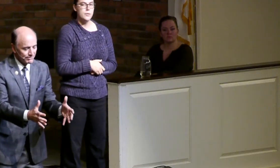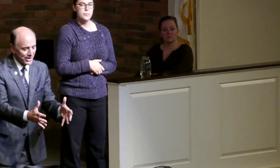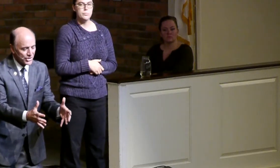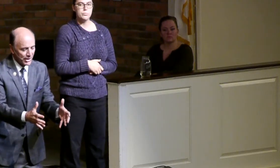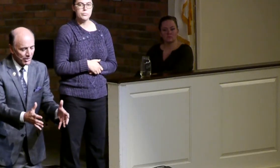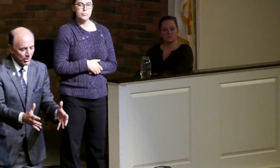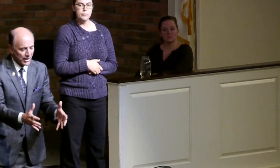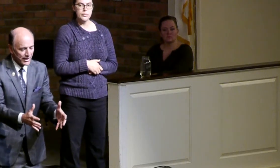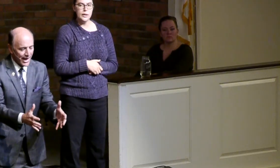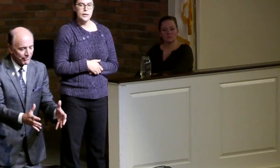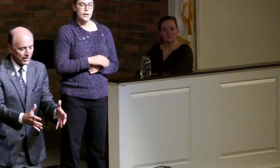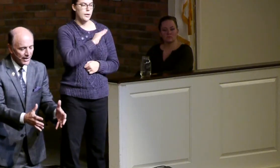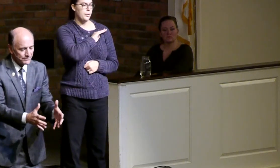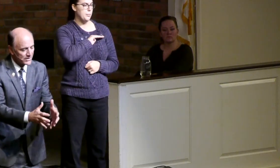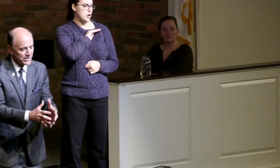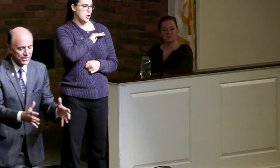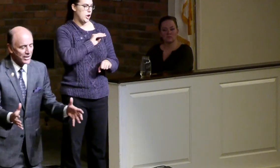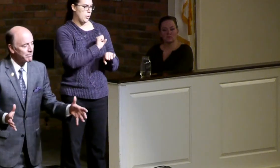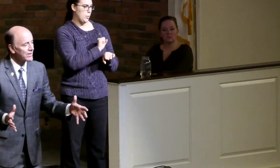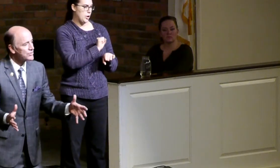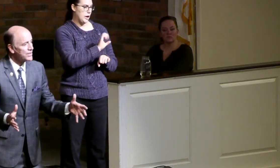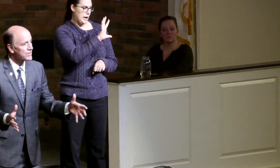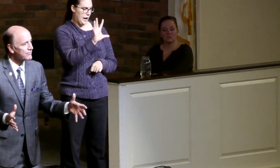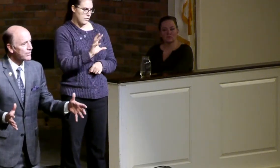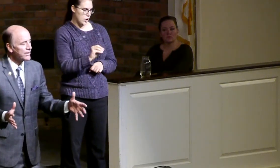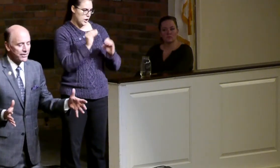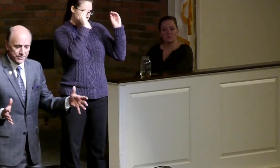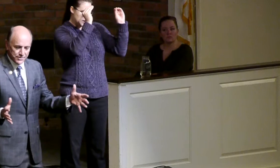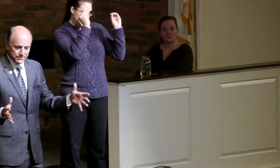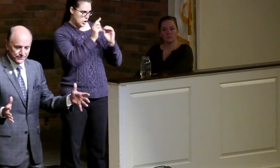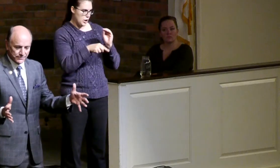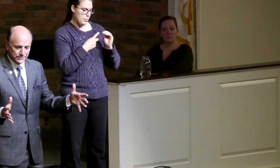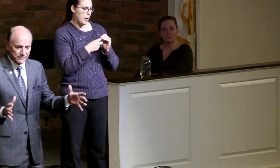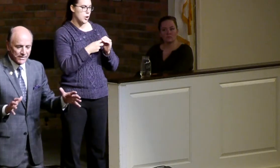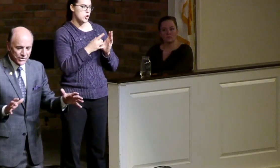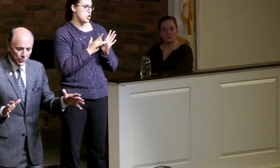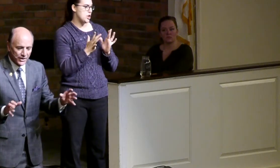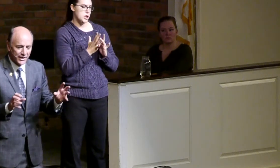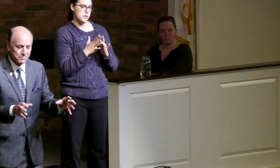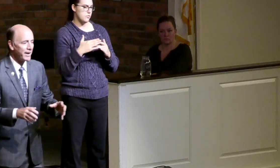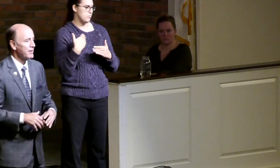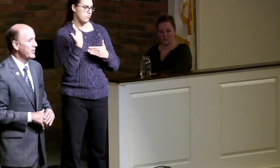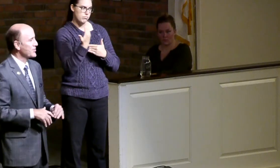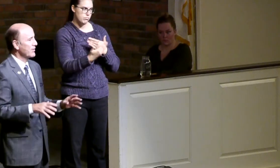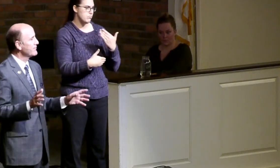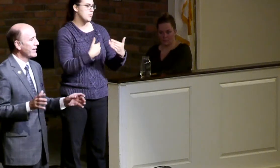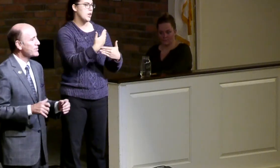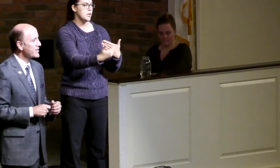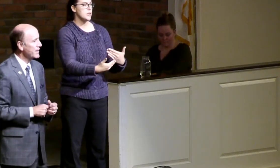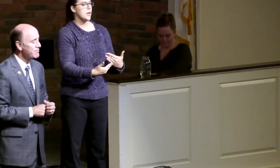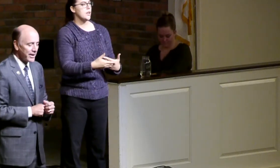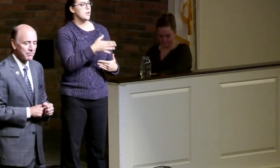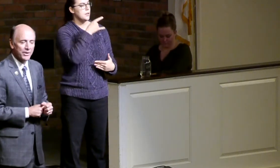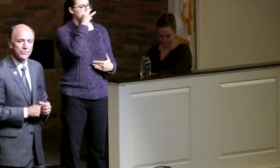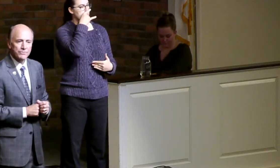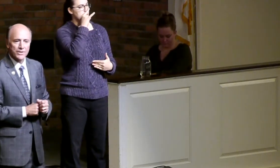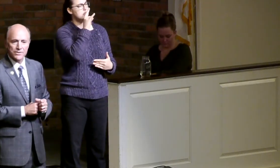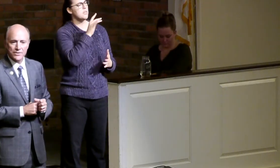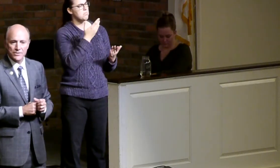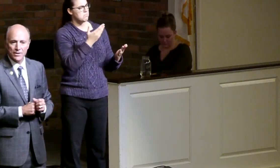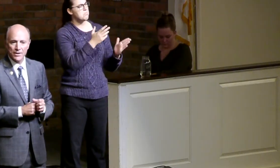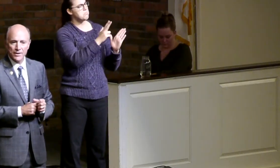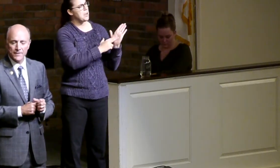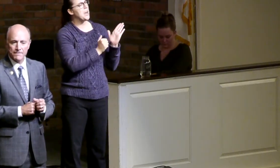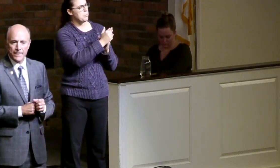was a missionary working in Africa, teaching about Jesus for years. Told the kids, paint a picture. Never seen him. Paint a picture of